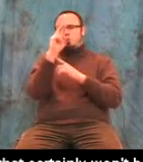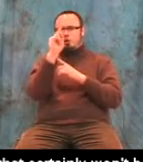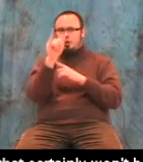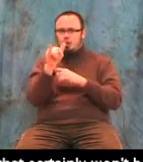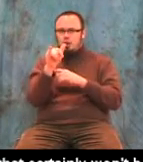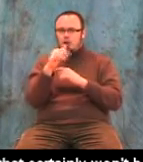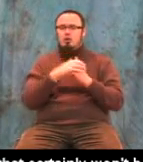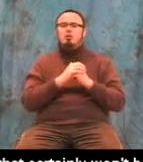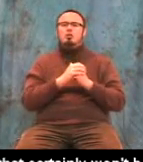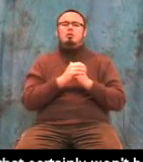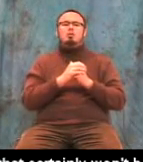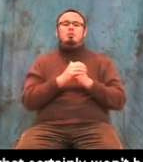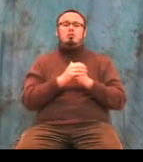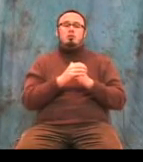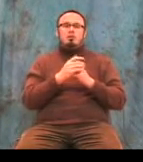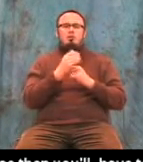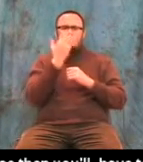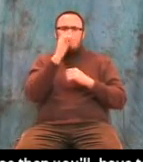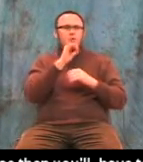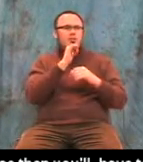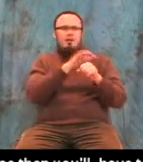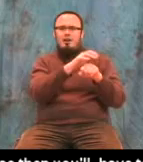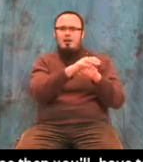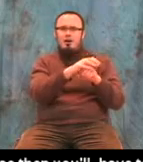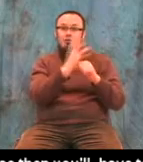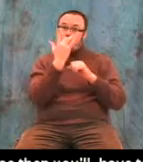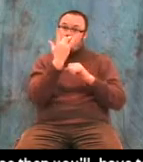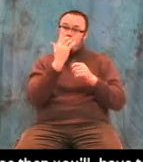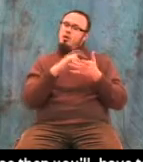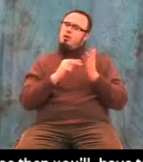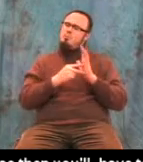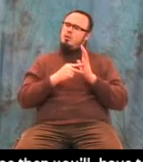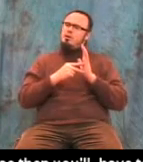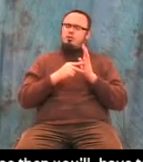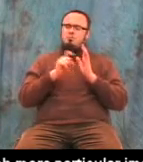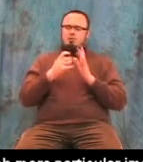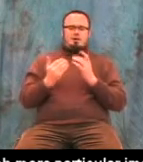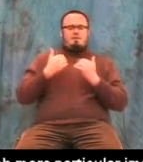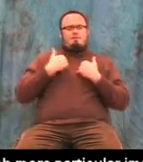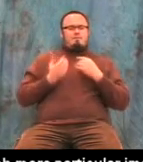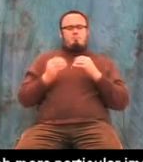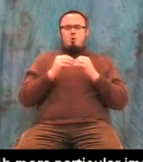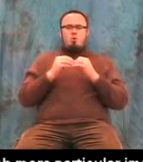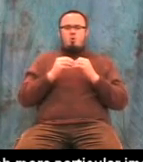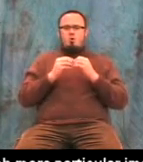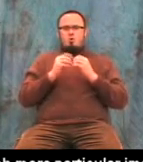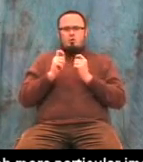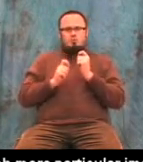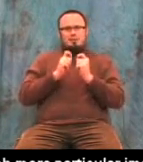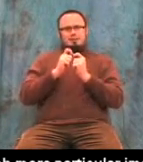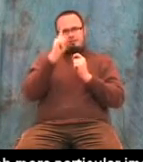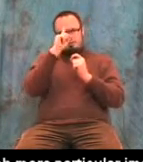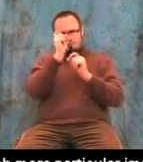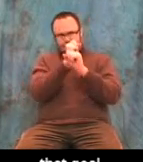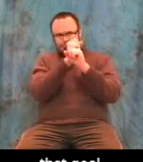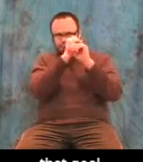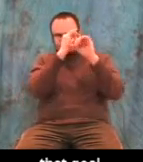that certainly won't be enough, because then you'll have to have a much more particular image of that